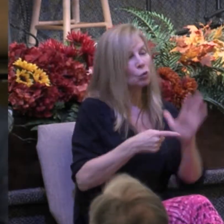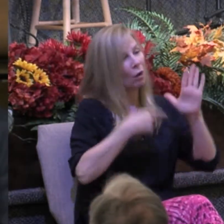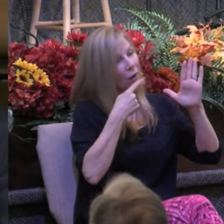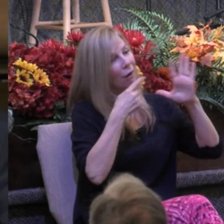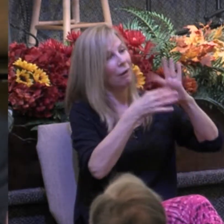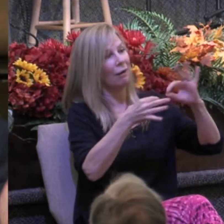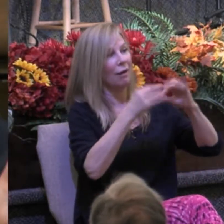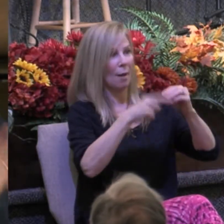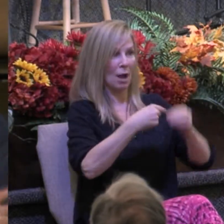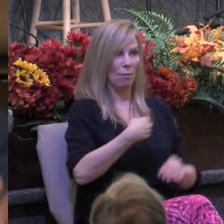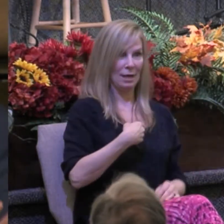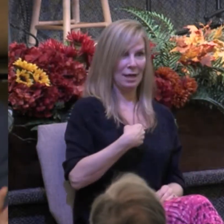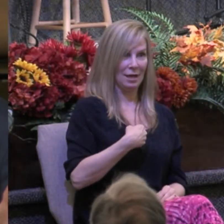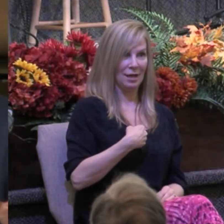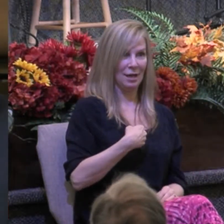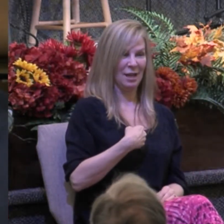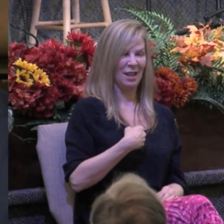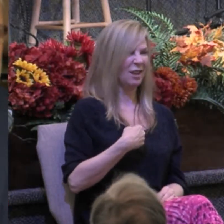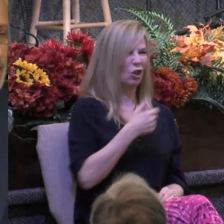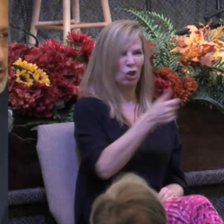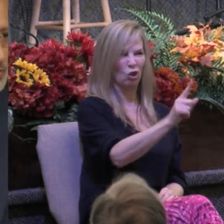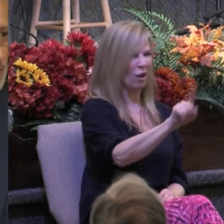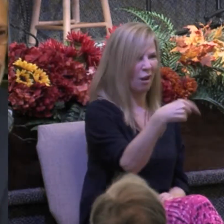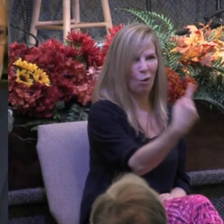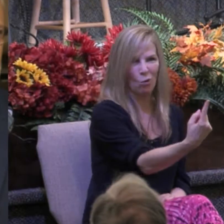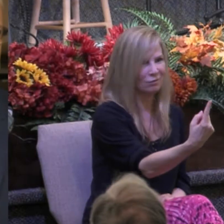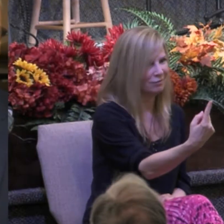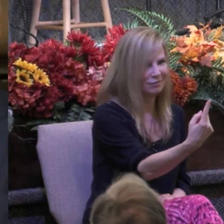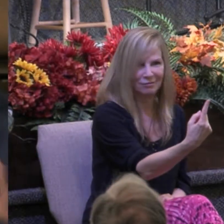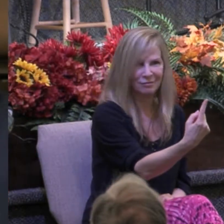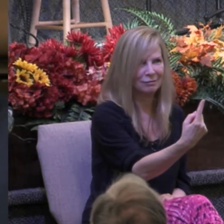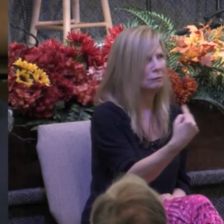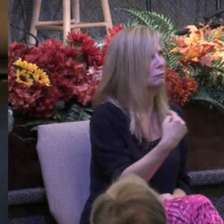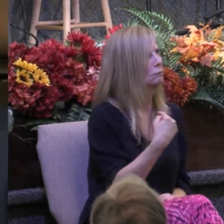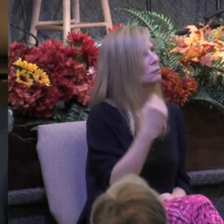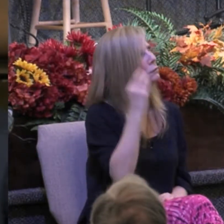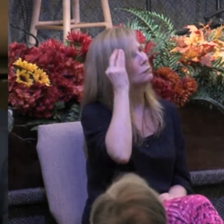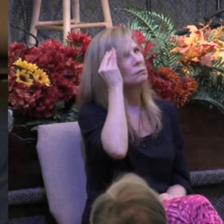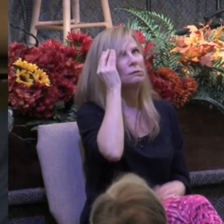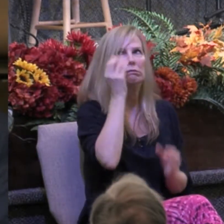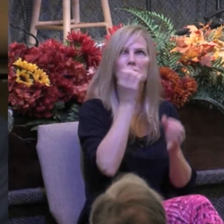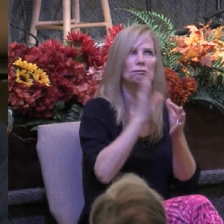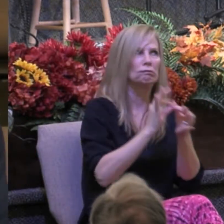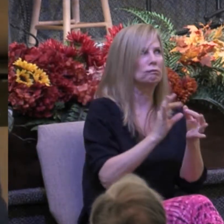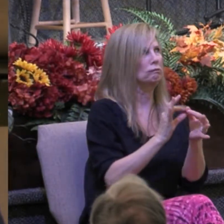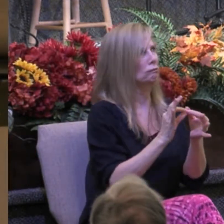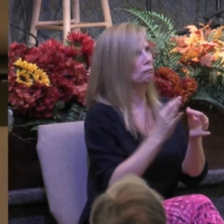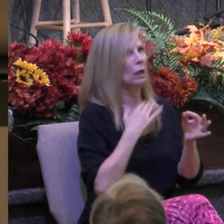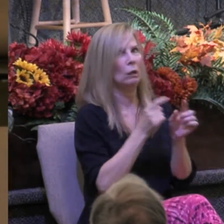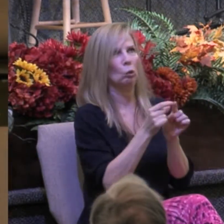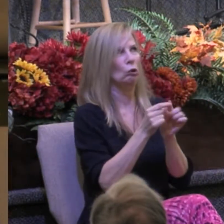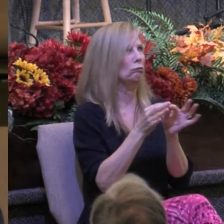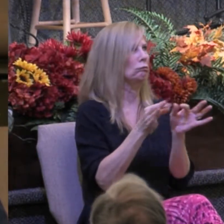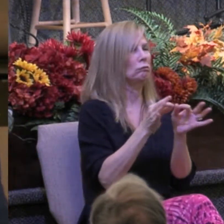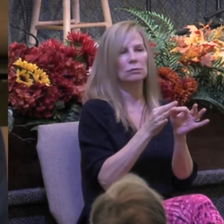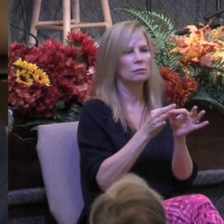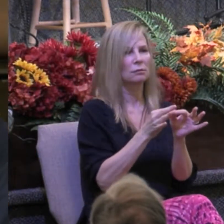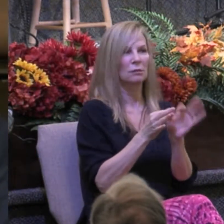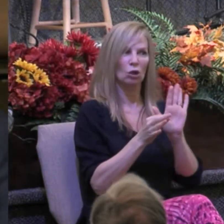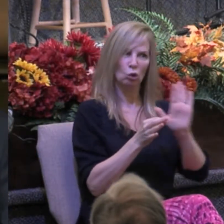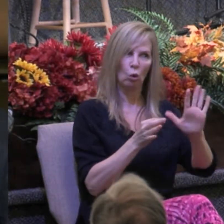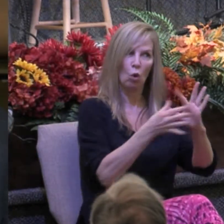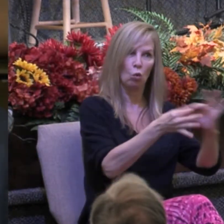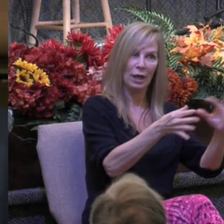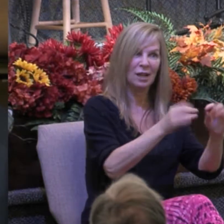me, he's telling them, you're not alone. You're not out there alone, because in addition to your witness,